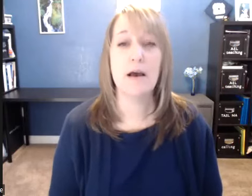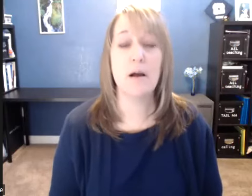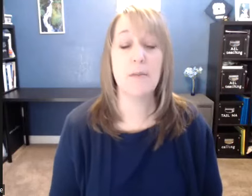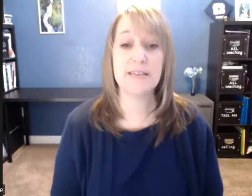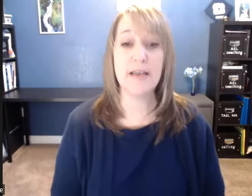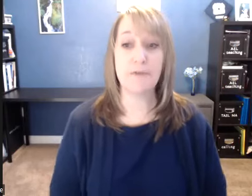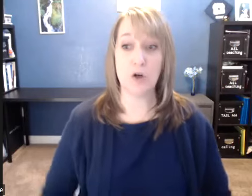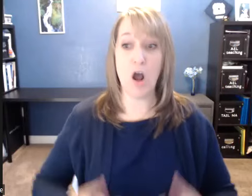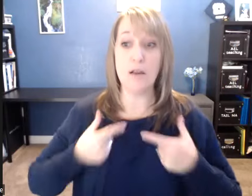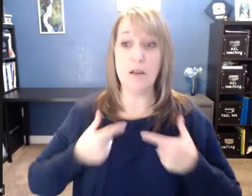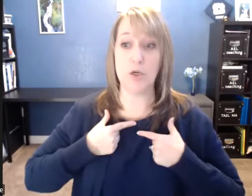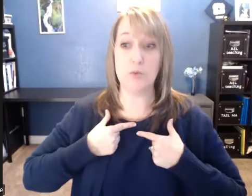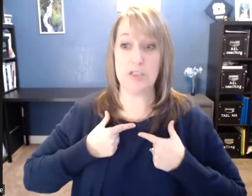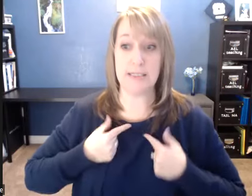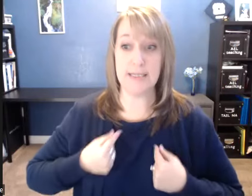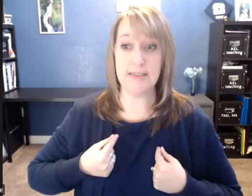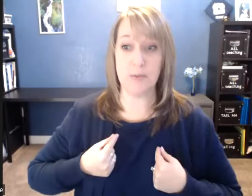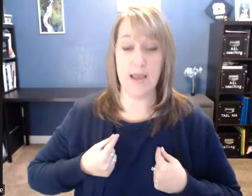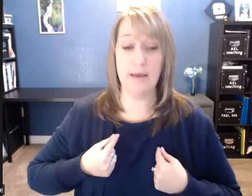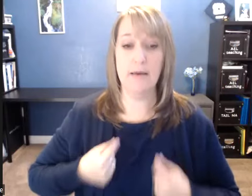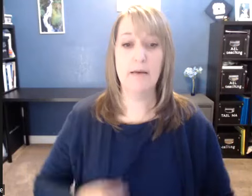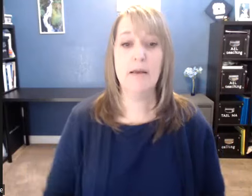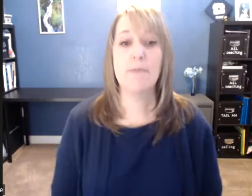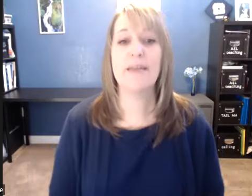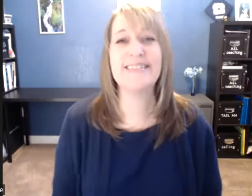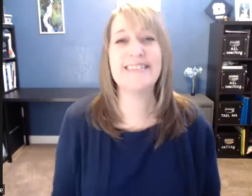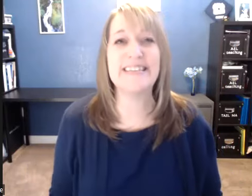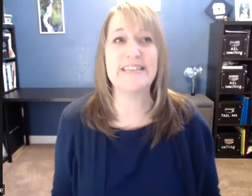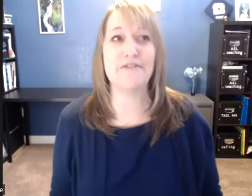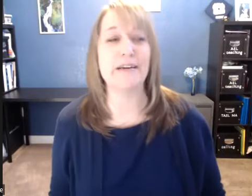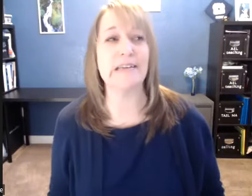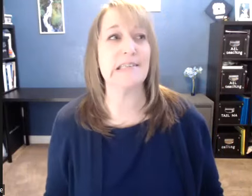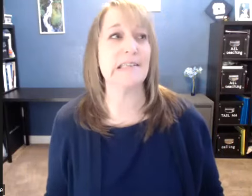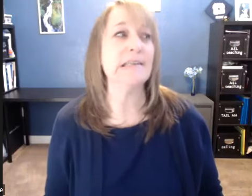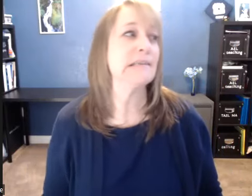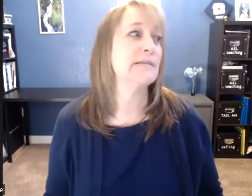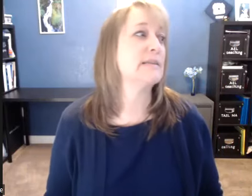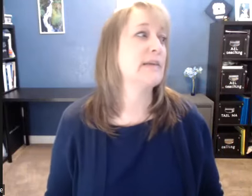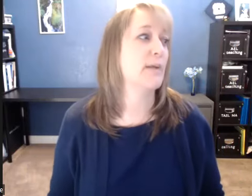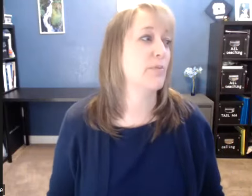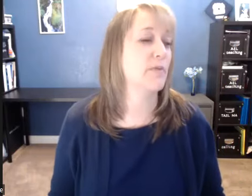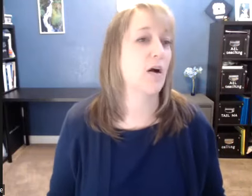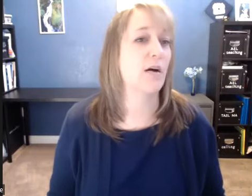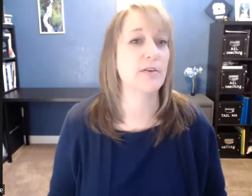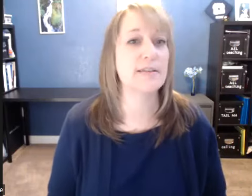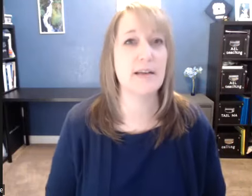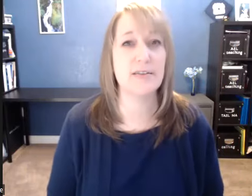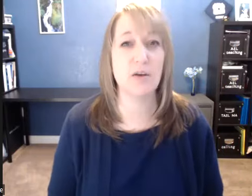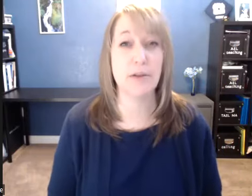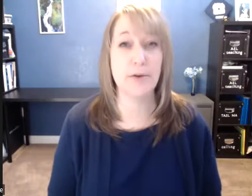7, the sign for collar, which is this way, but this is a different type of collar. It's not so